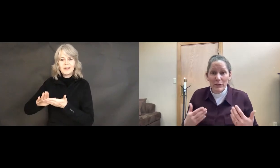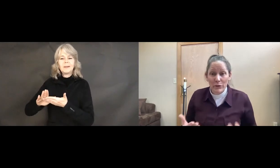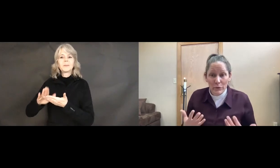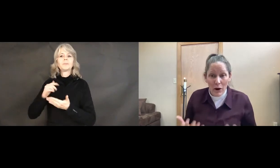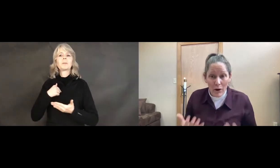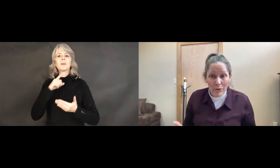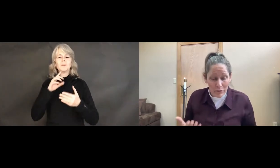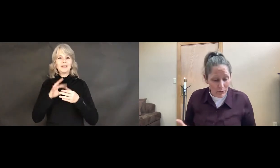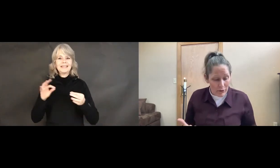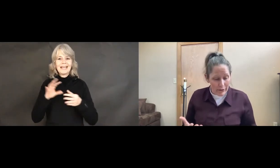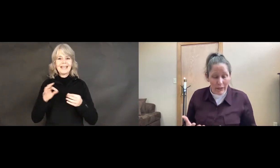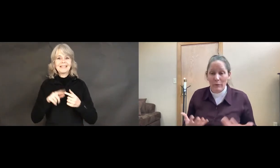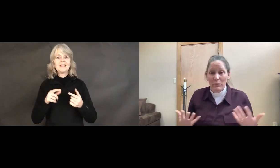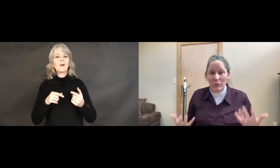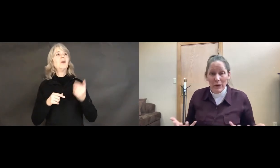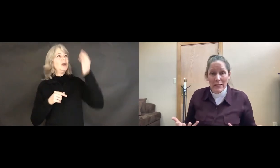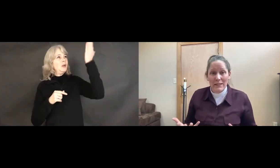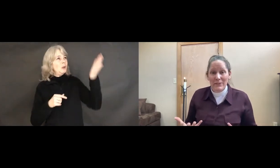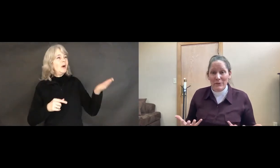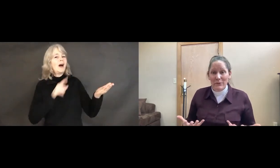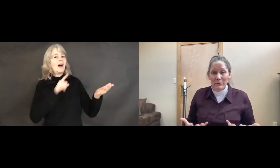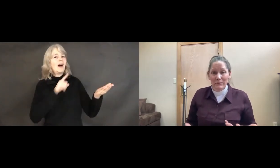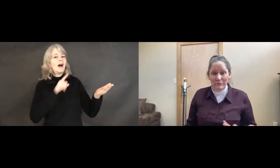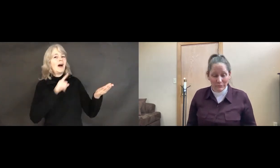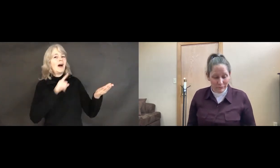"You are the Lord, and we praise you.